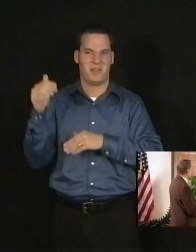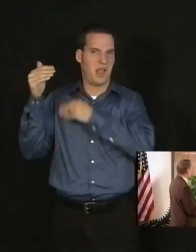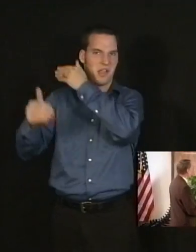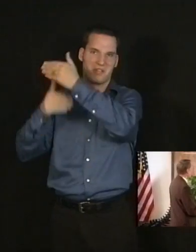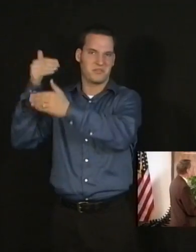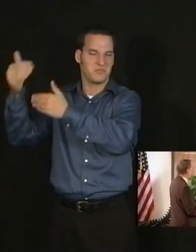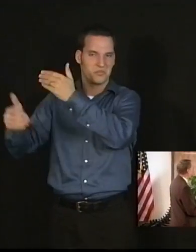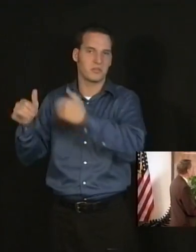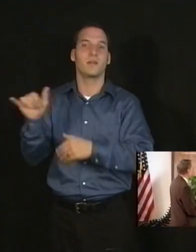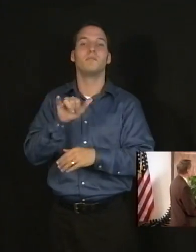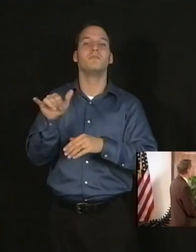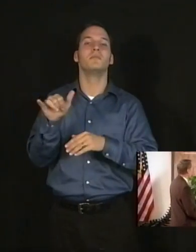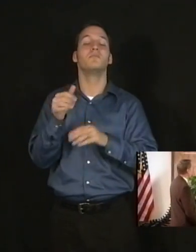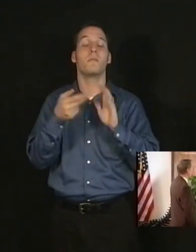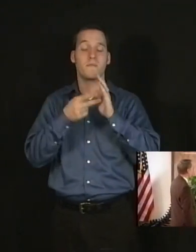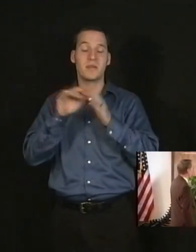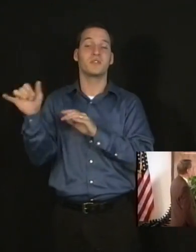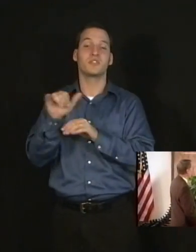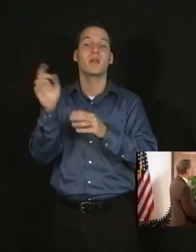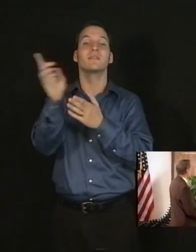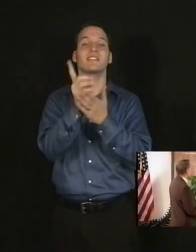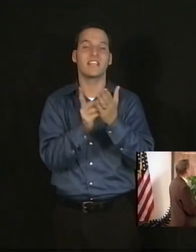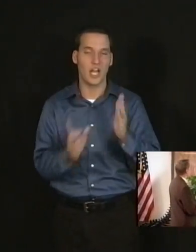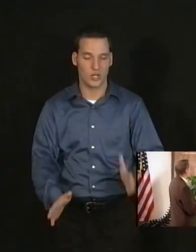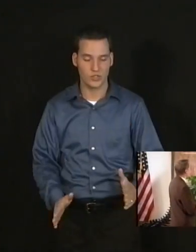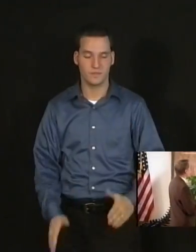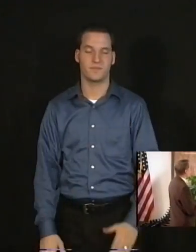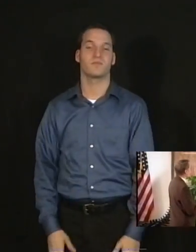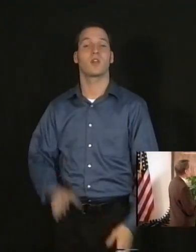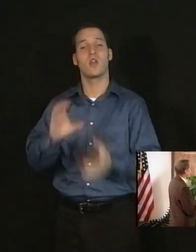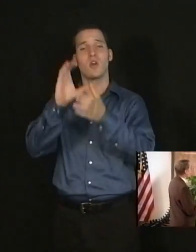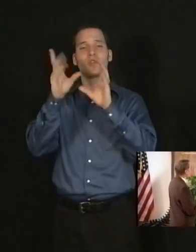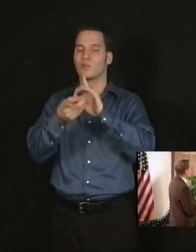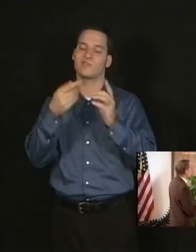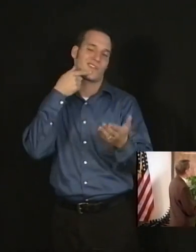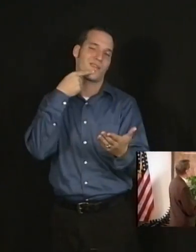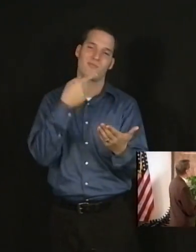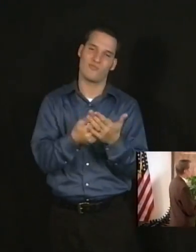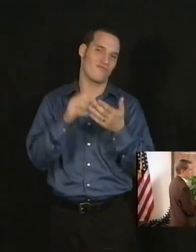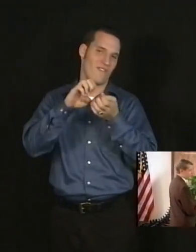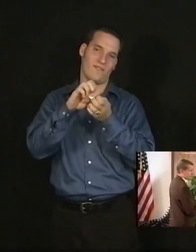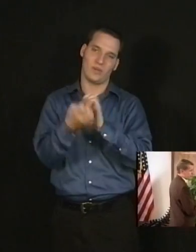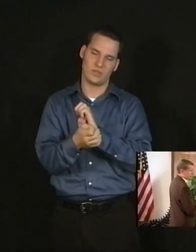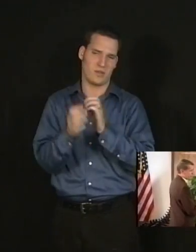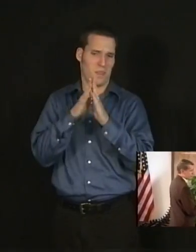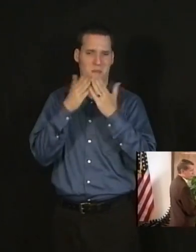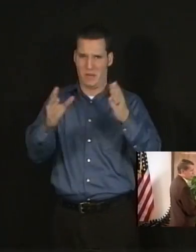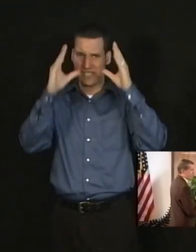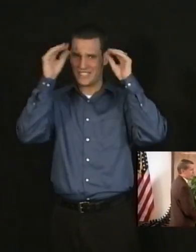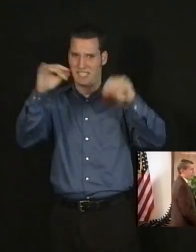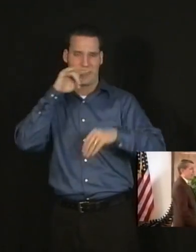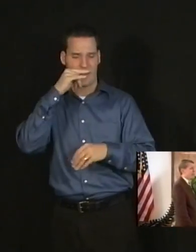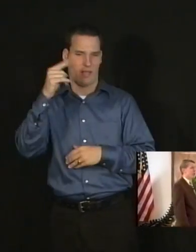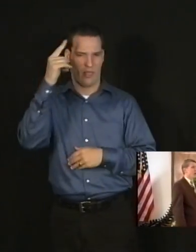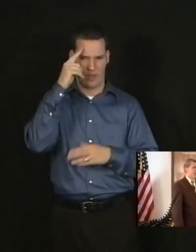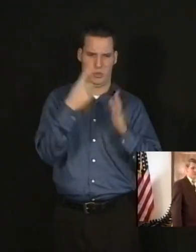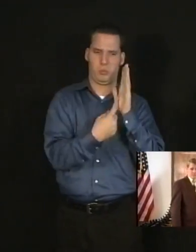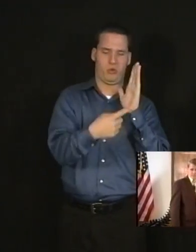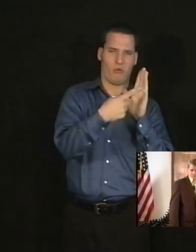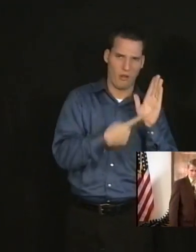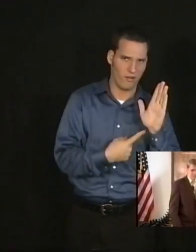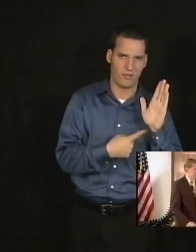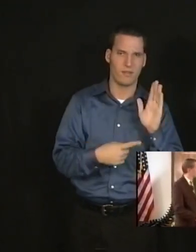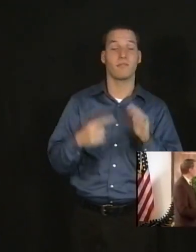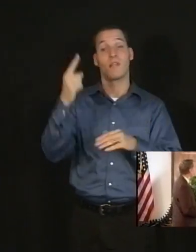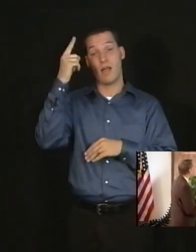prove relationships. Humans are not related to chimps. Darwin did not prove evolution. Textbooks do not teach kids to think critically. They teach them to not think at all.